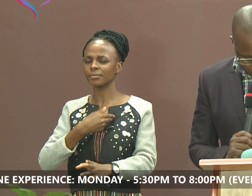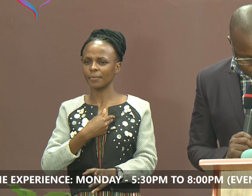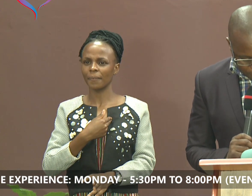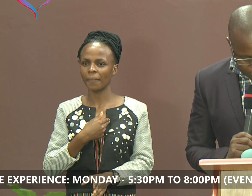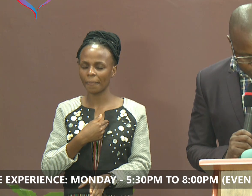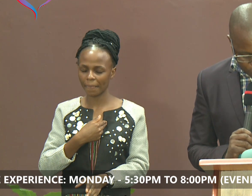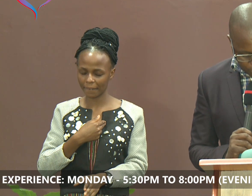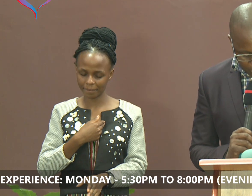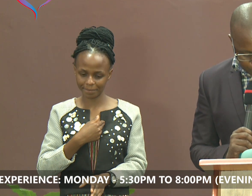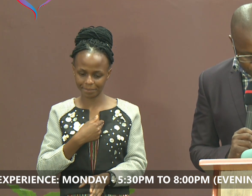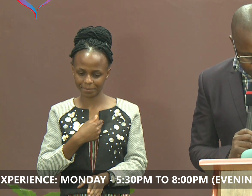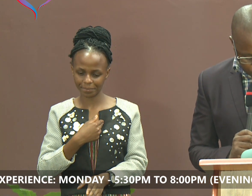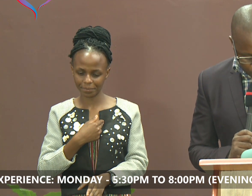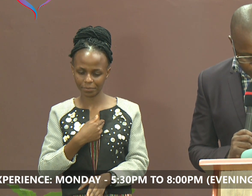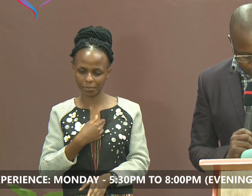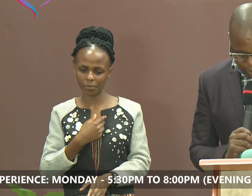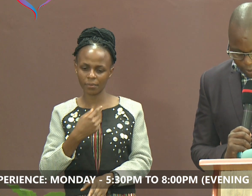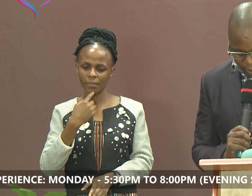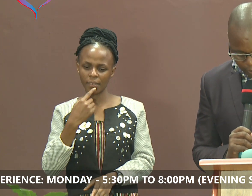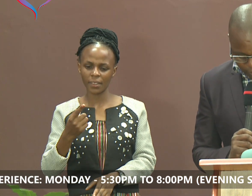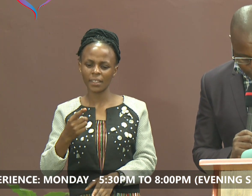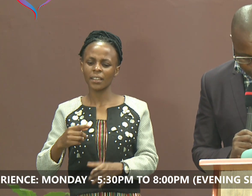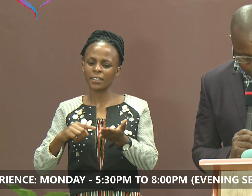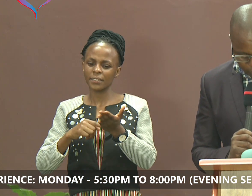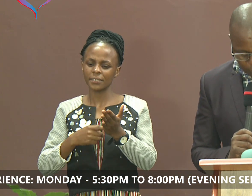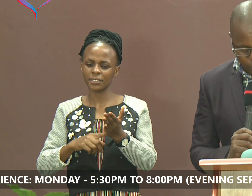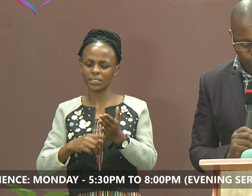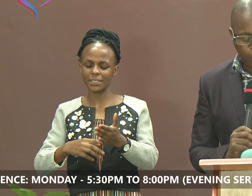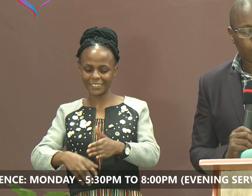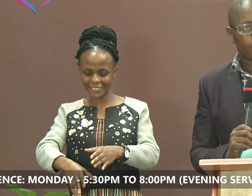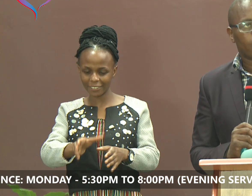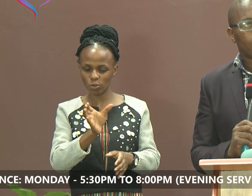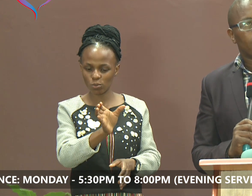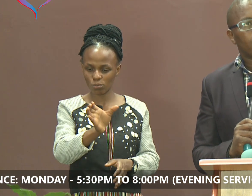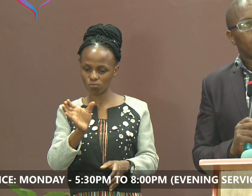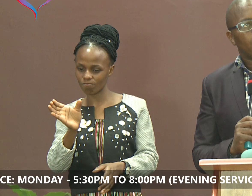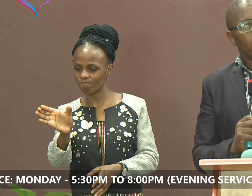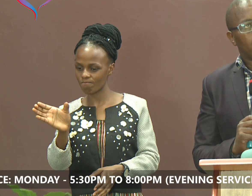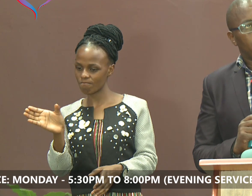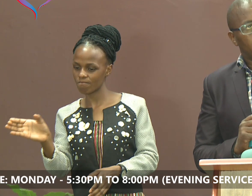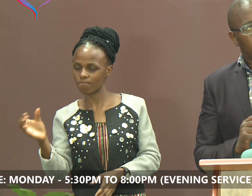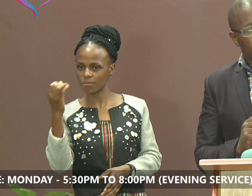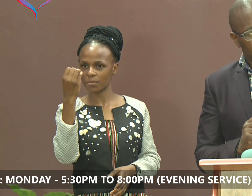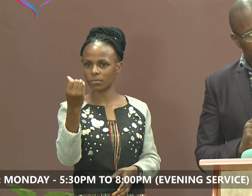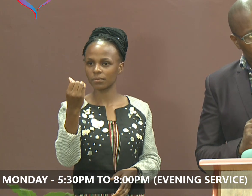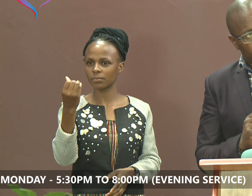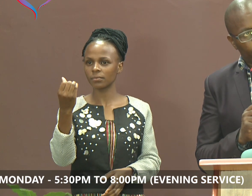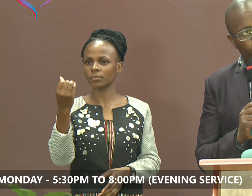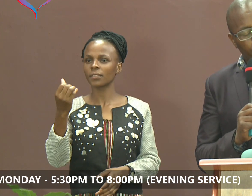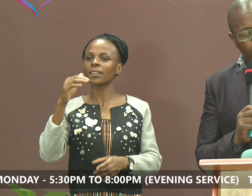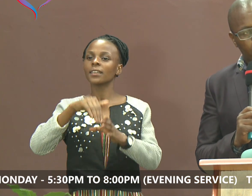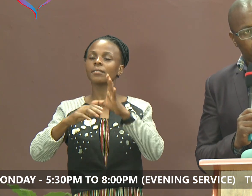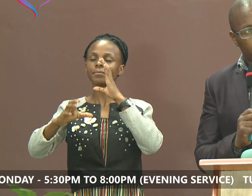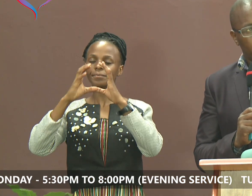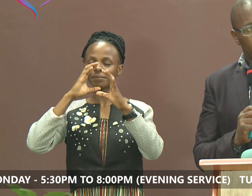debuli wamu. And you find that technology is broken into only six things. Era technology tumumenyamu ebintu mukaga. It's in